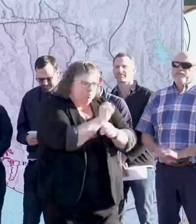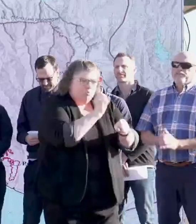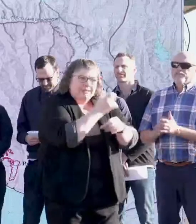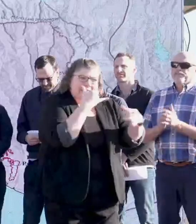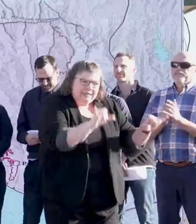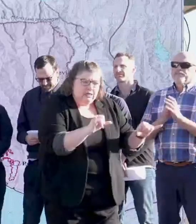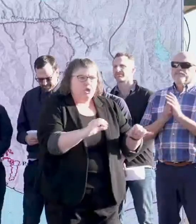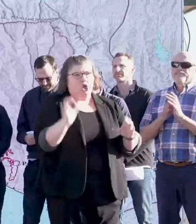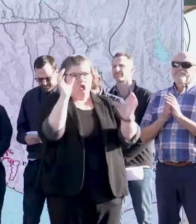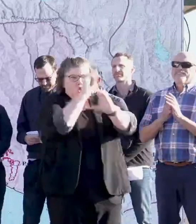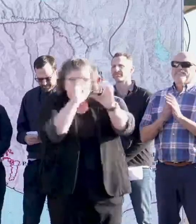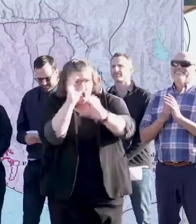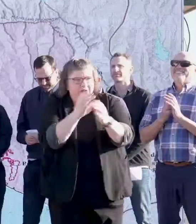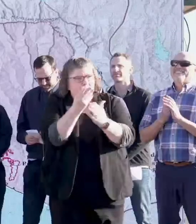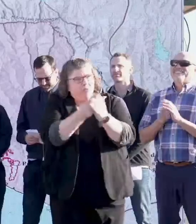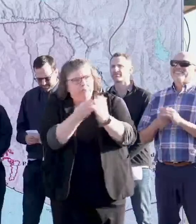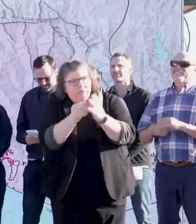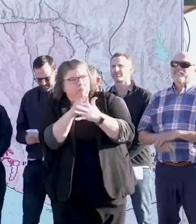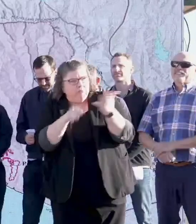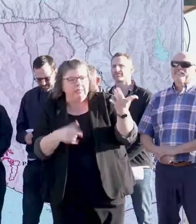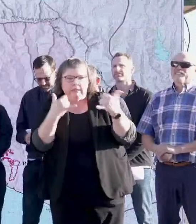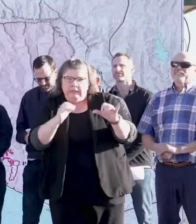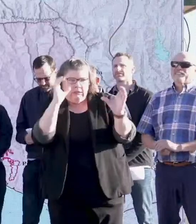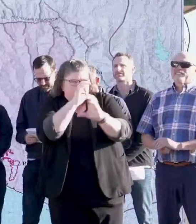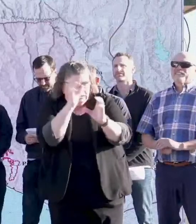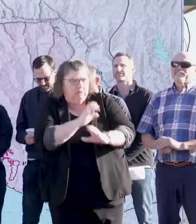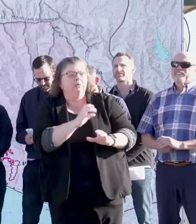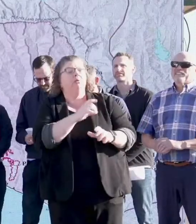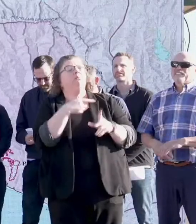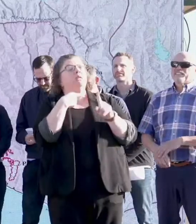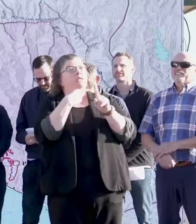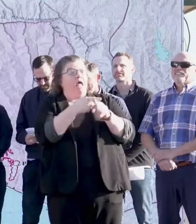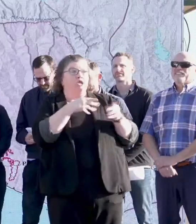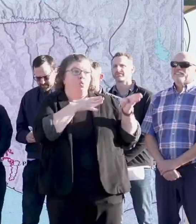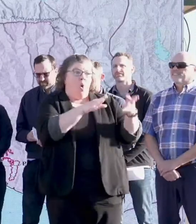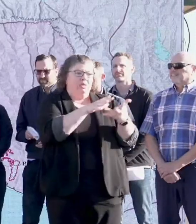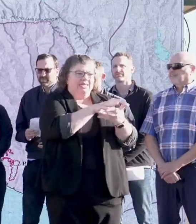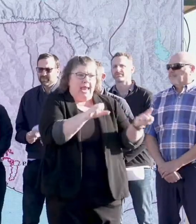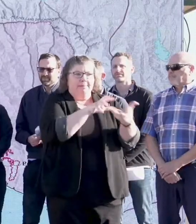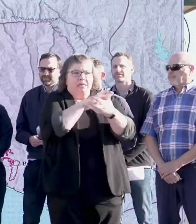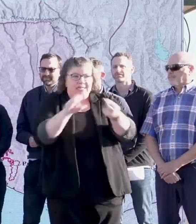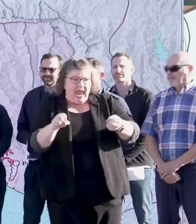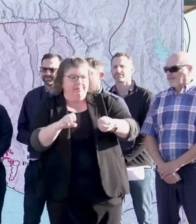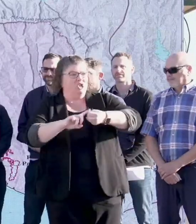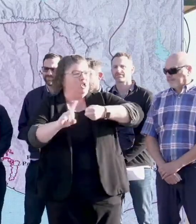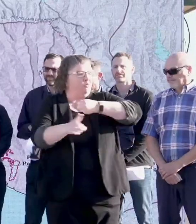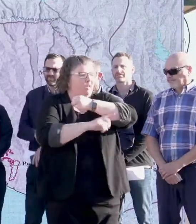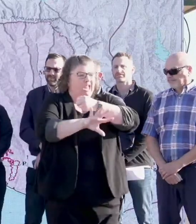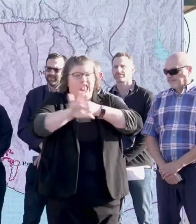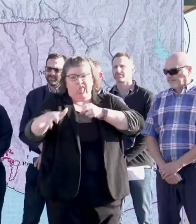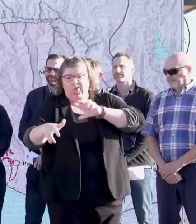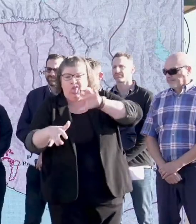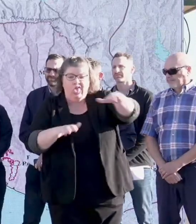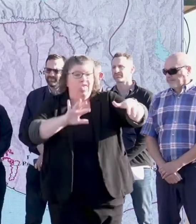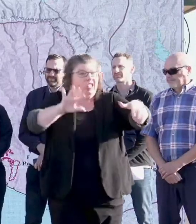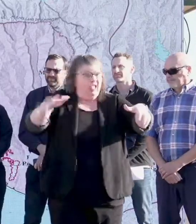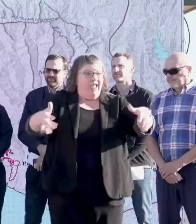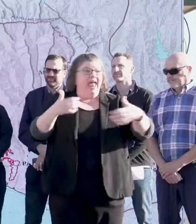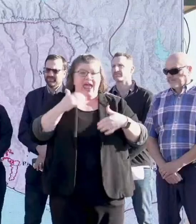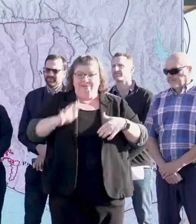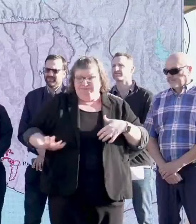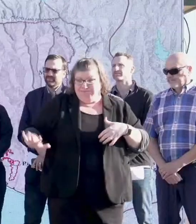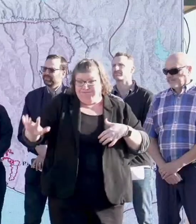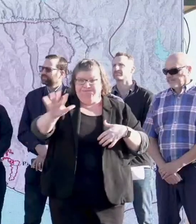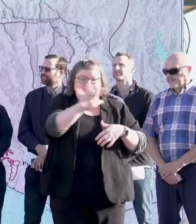search operations are ongoing. Additionally, significant road damage, debris, and hazardous conditions are present in some